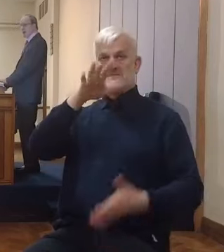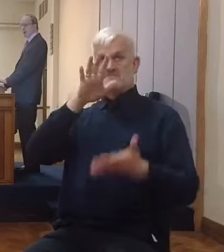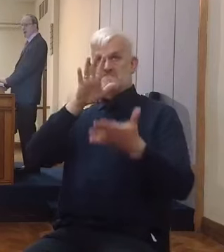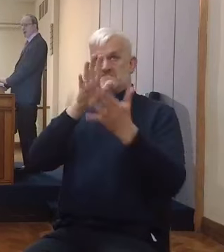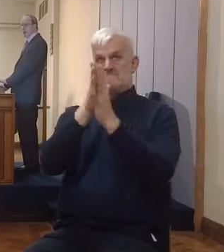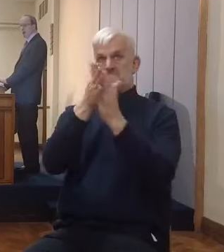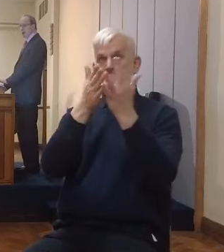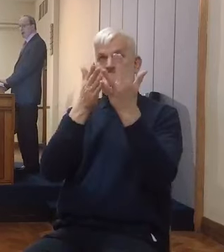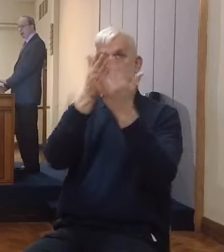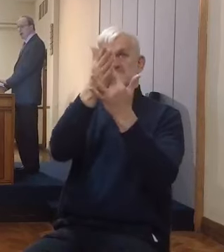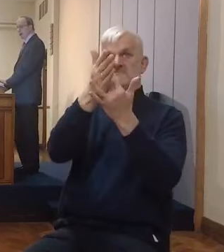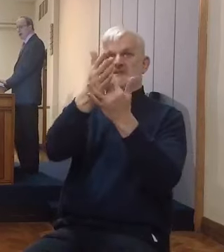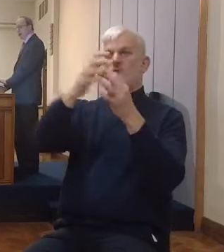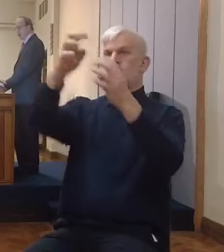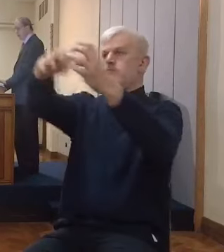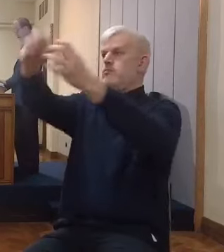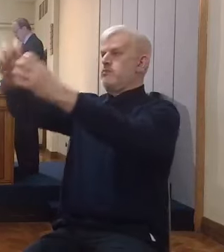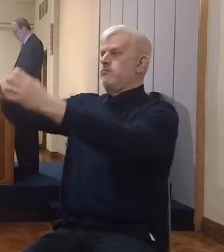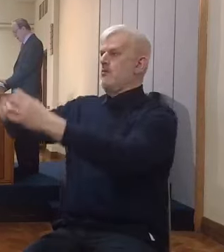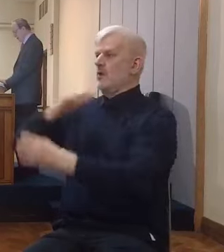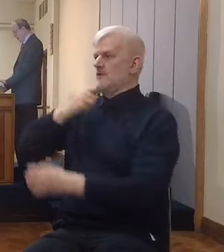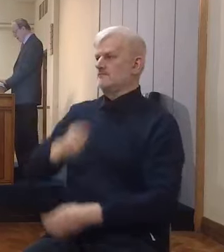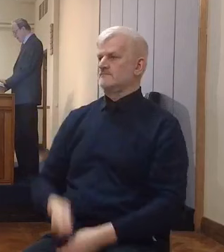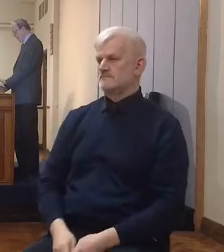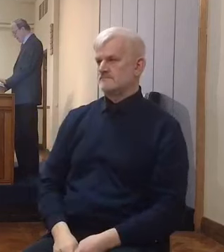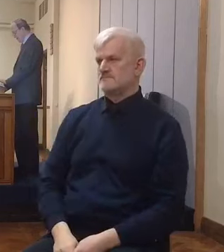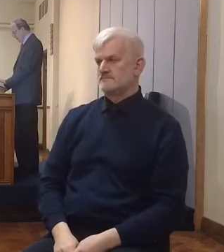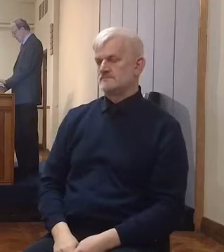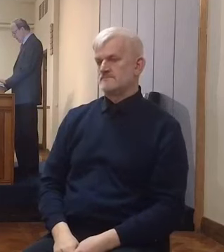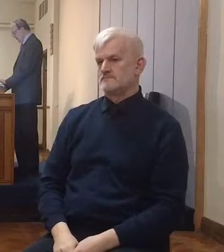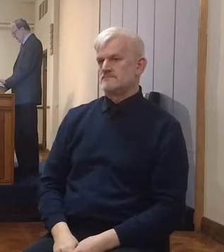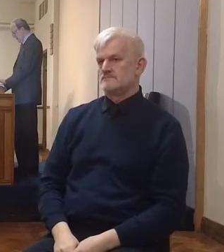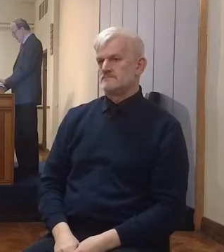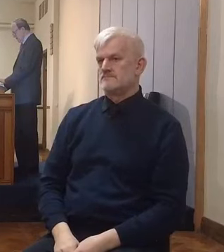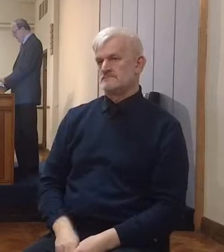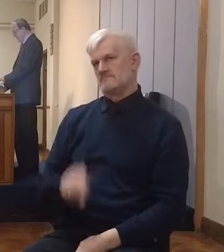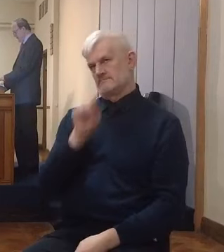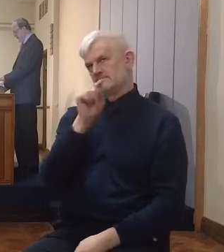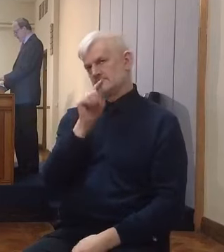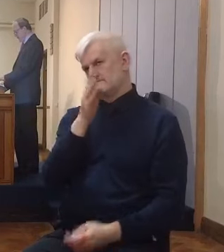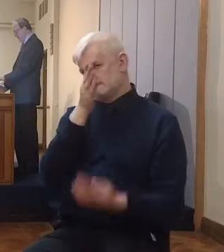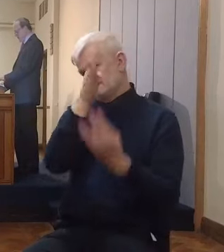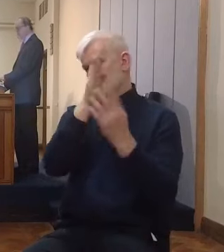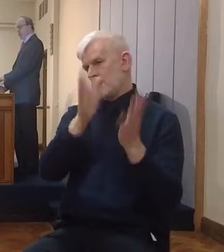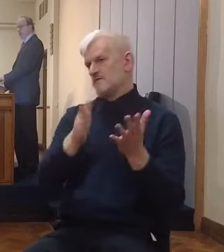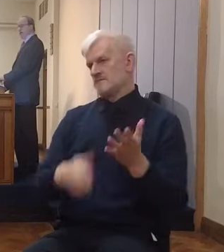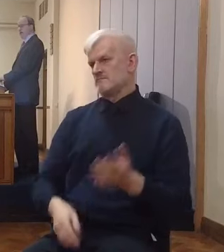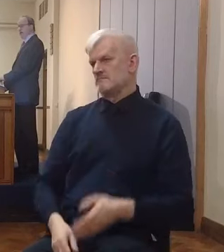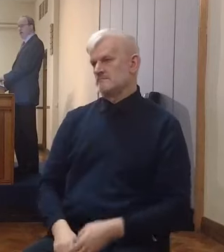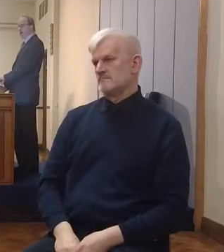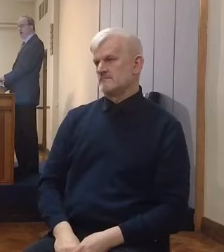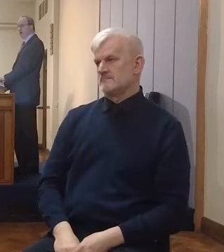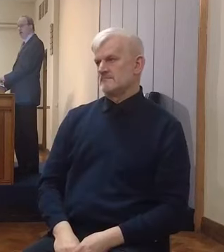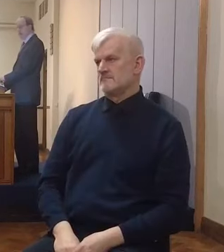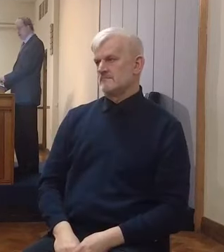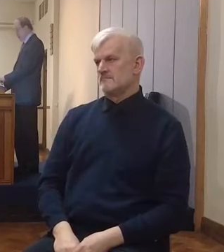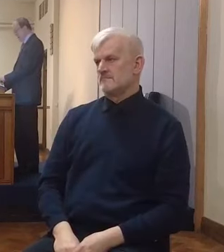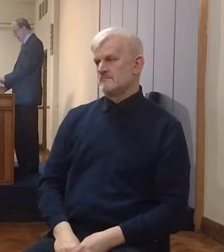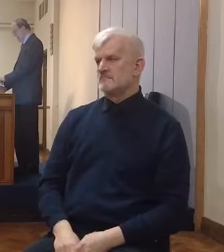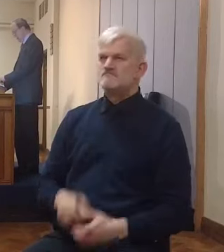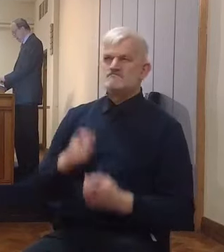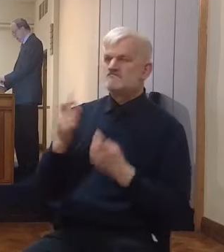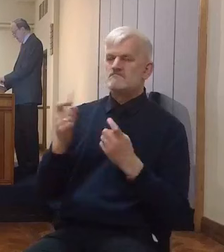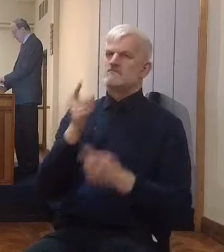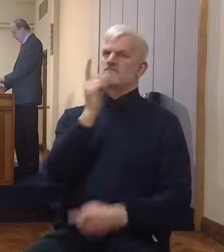whole energy of the confederacy. He identified the chief place